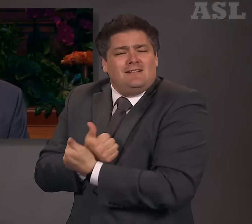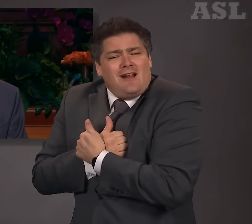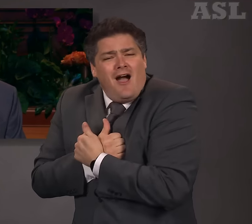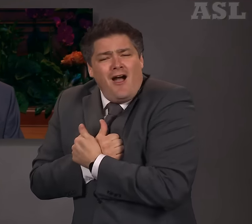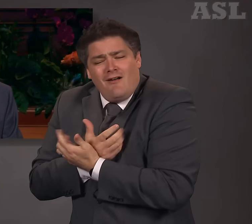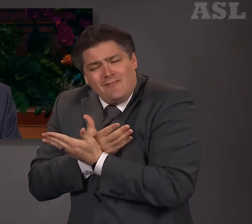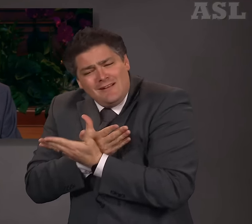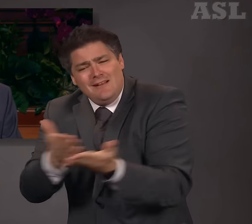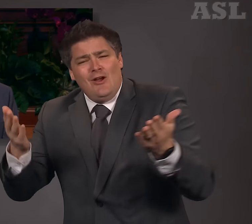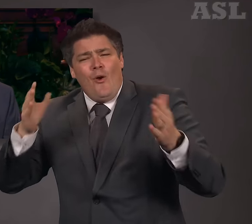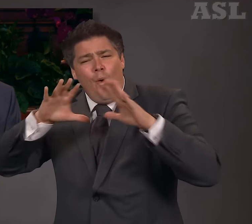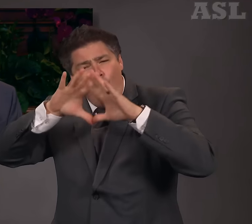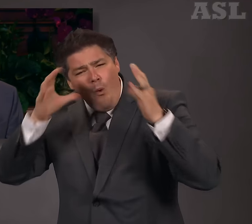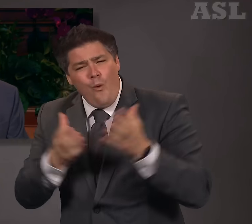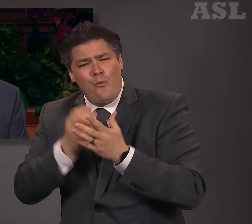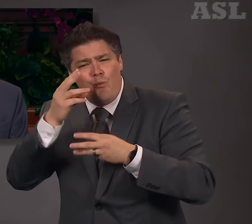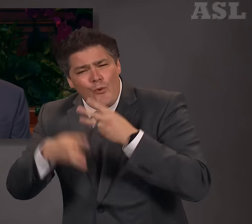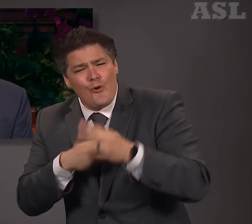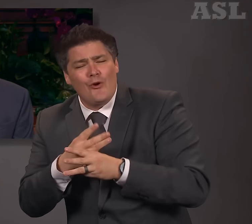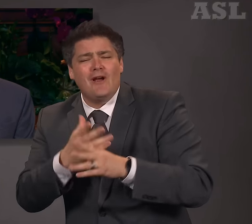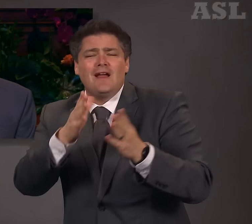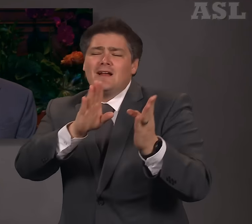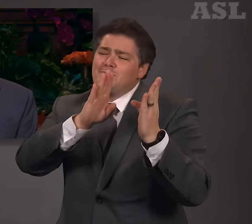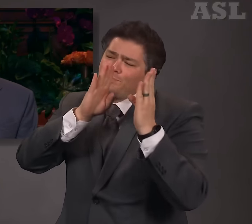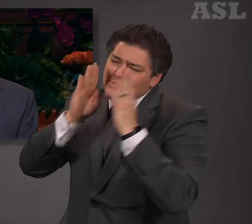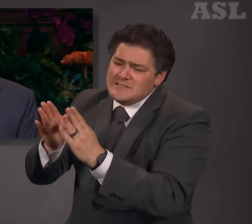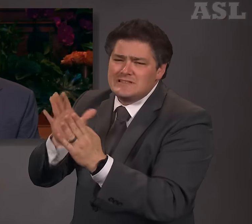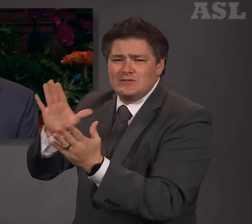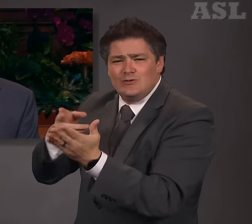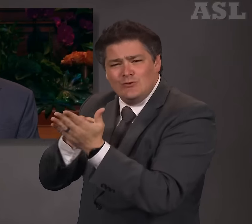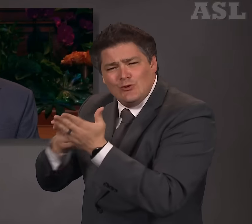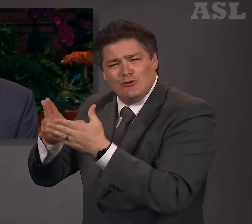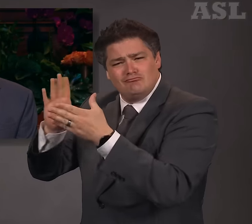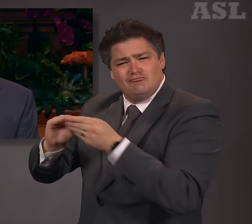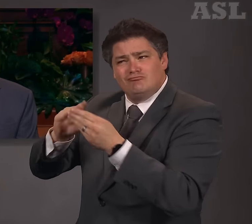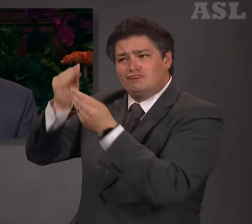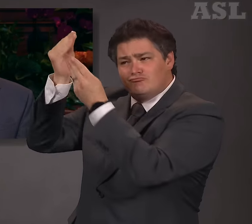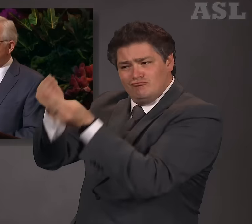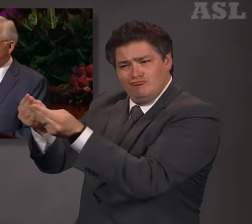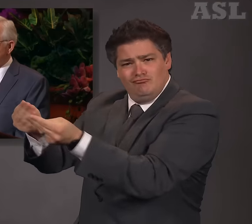spare them needless suffering, and bring them enduring joy.